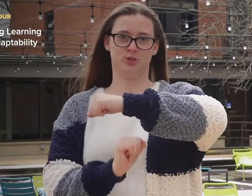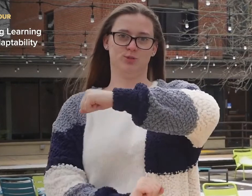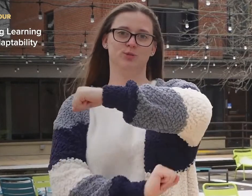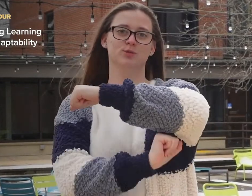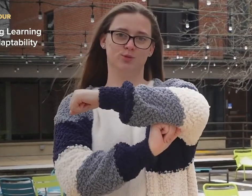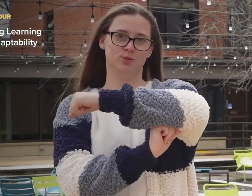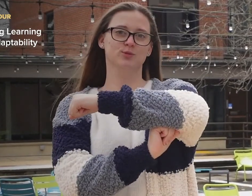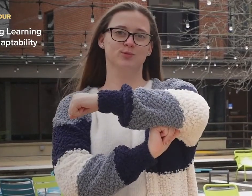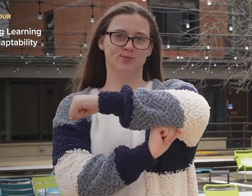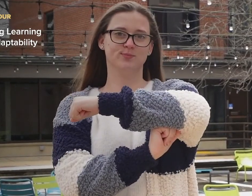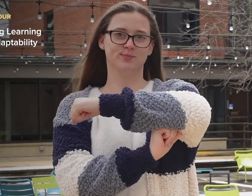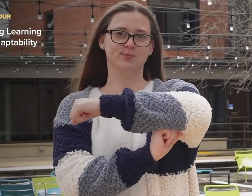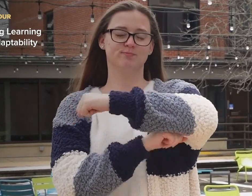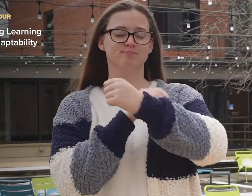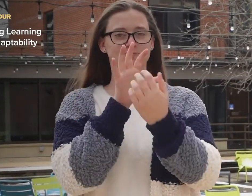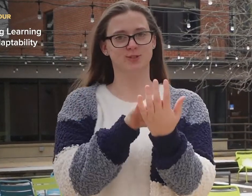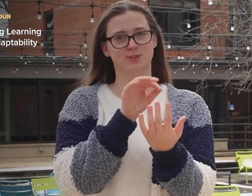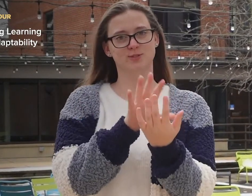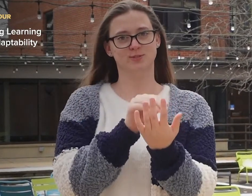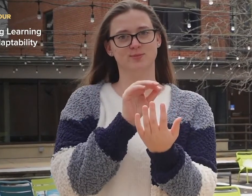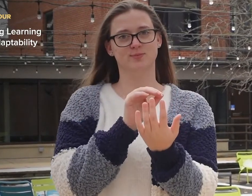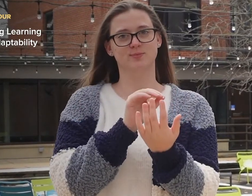as the foundation for our learning,